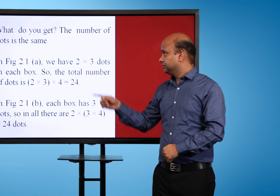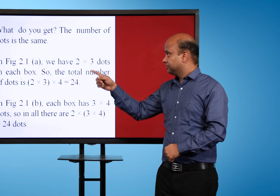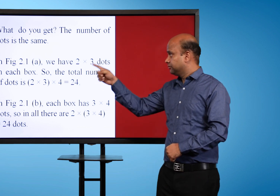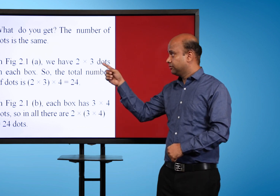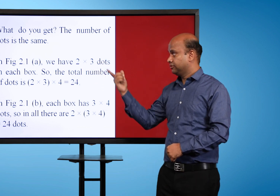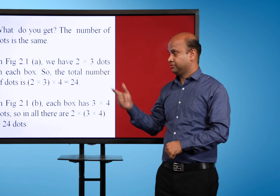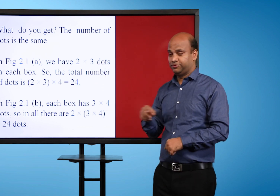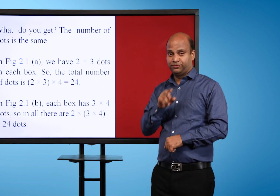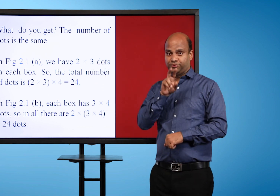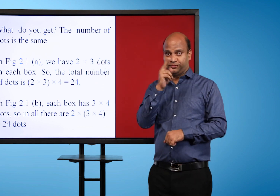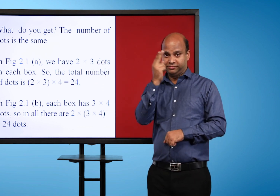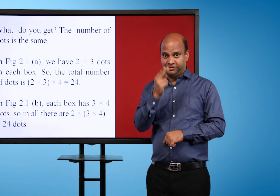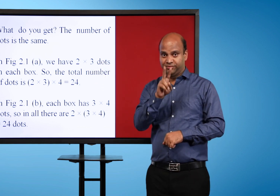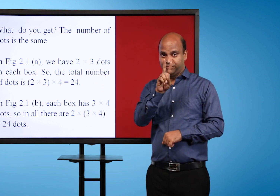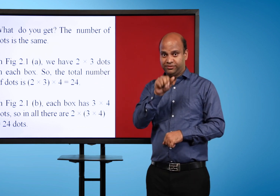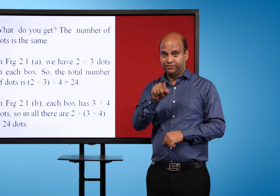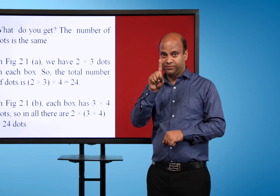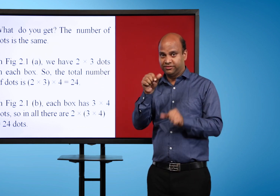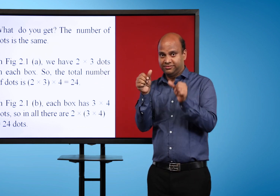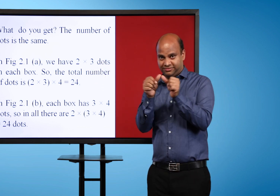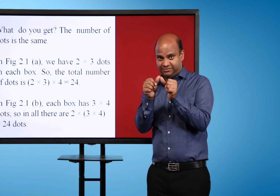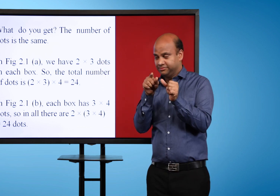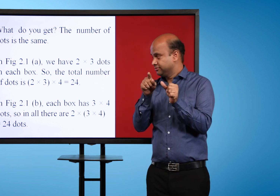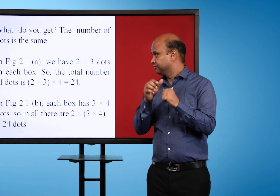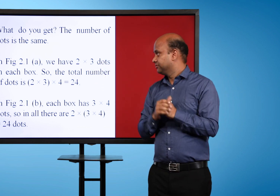In figure 2.1a, we have